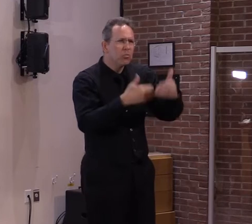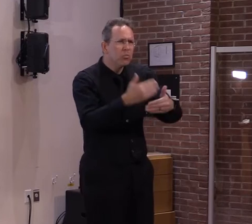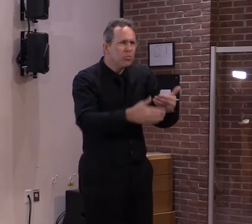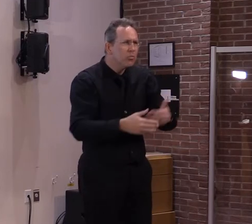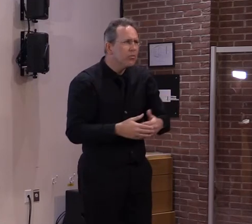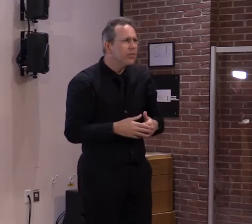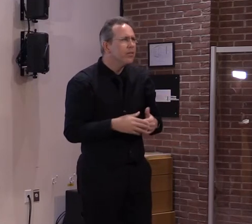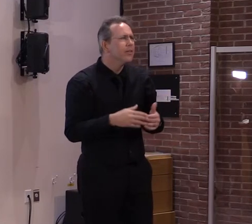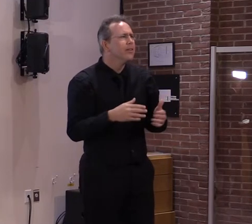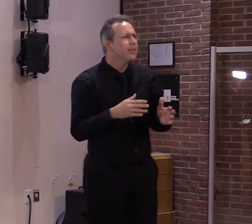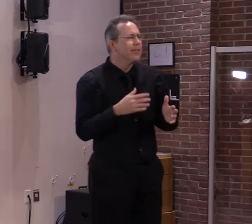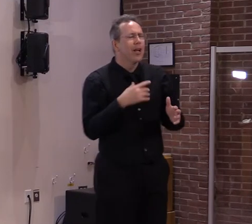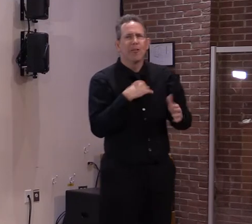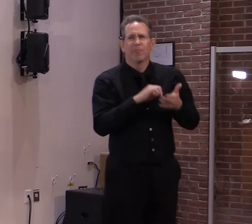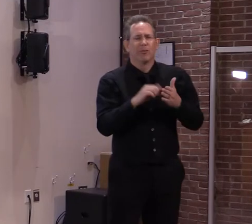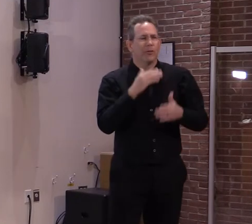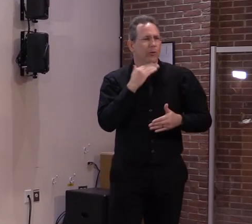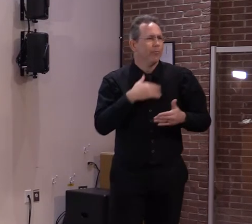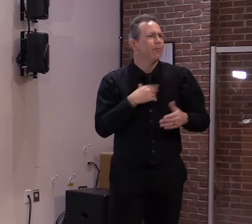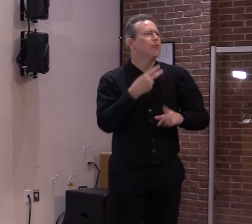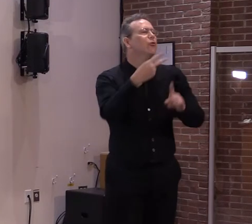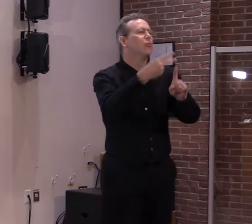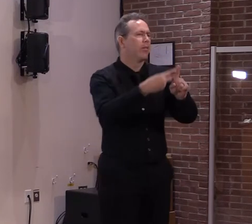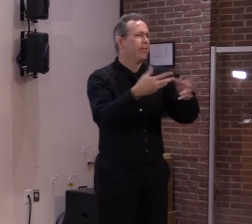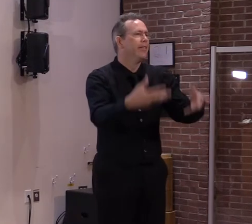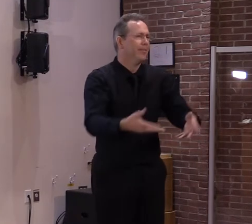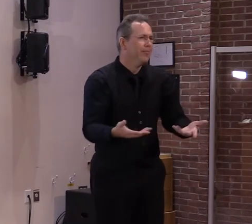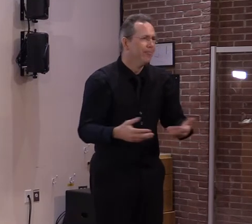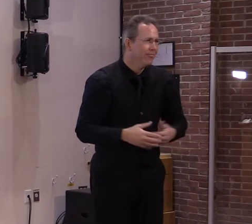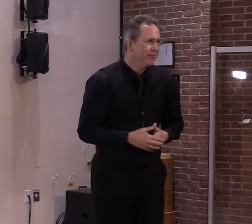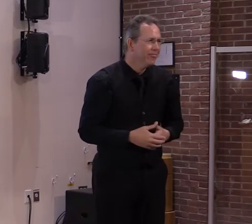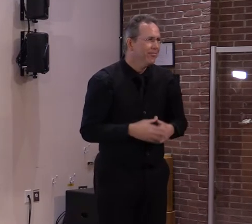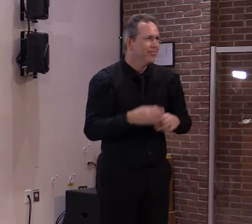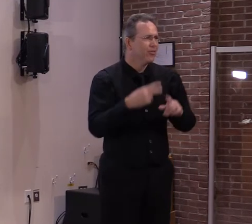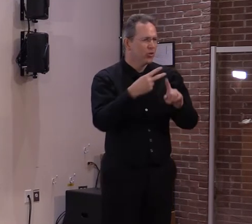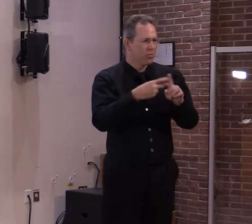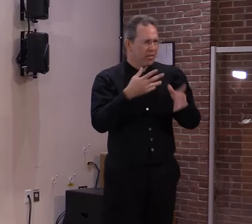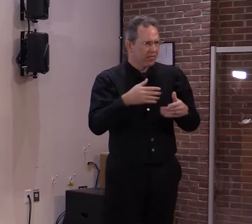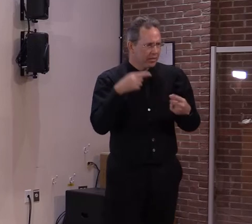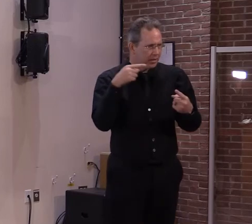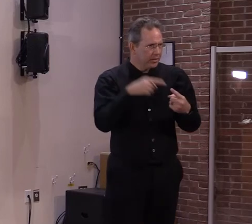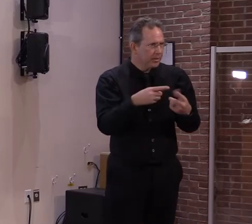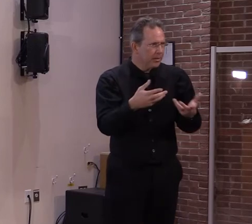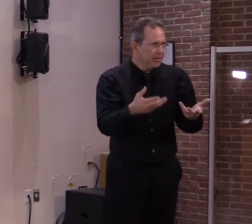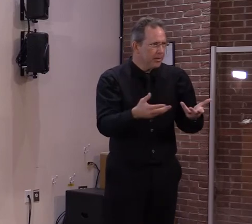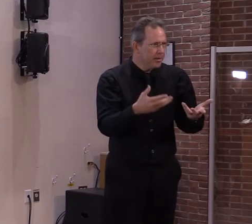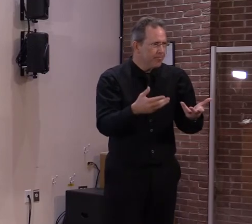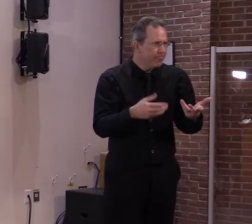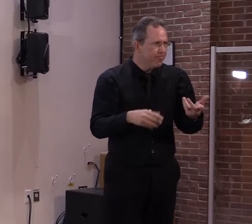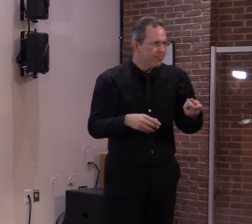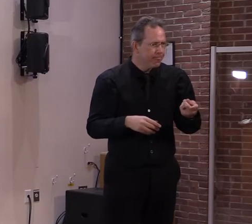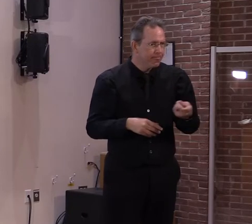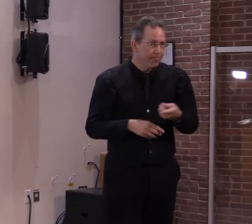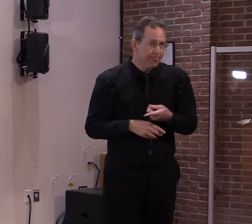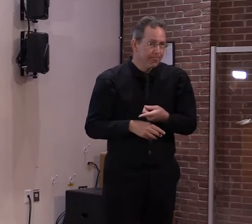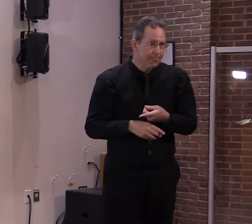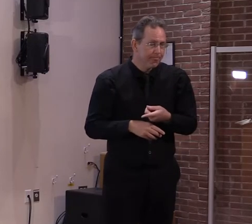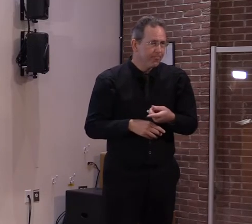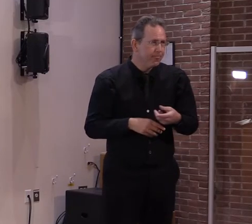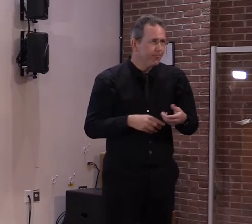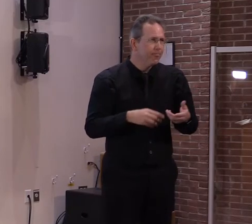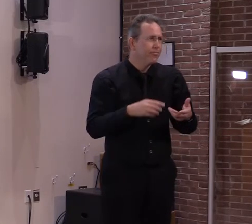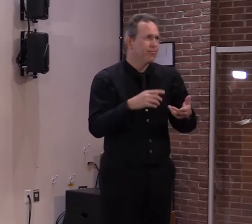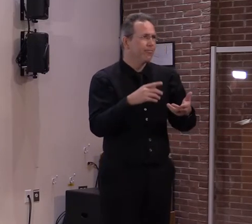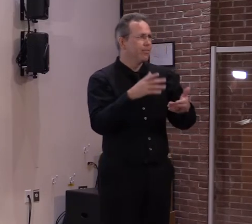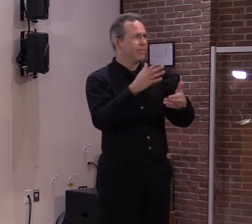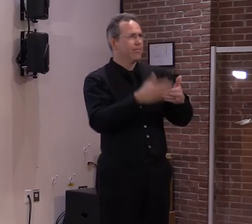2 months, actually, before we're at a point where they will be out of school. So